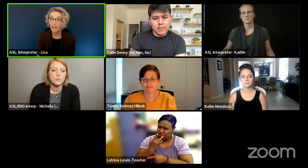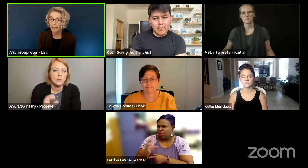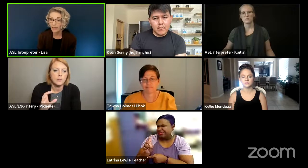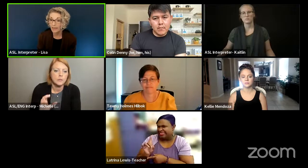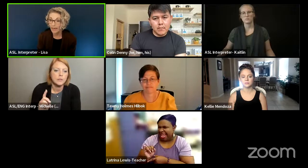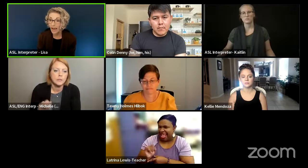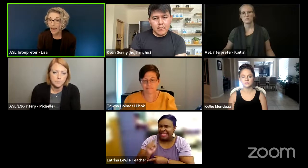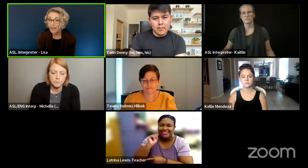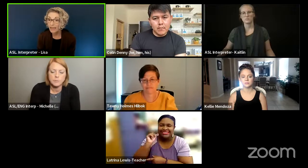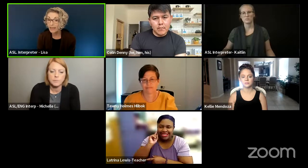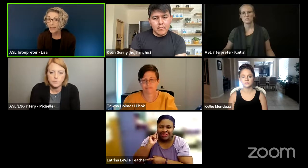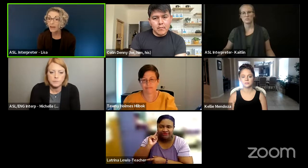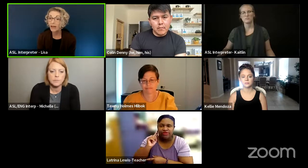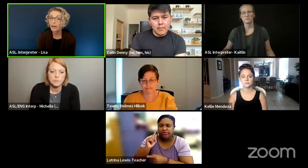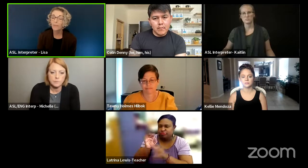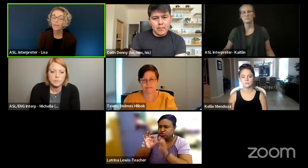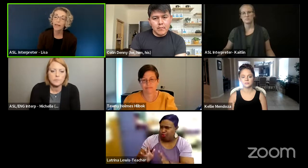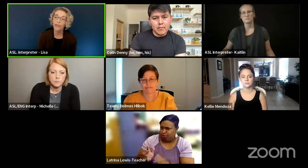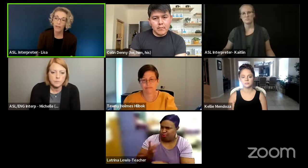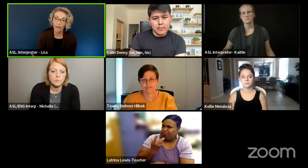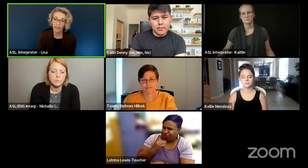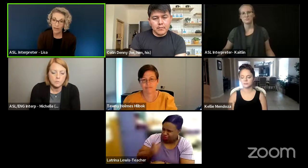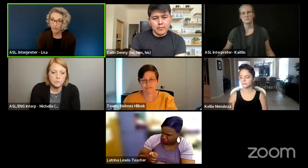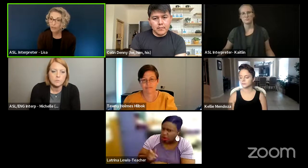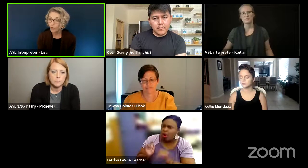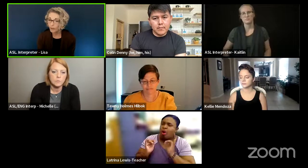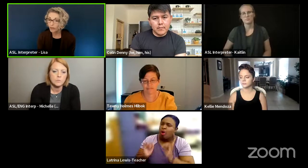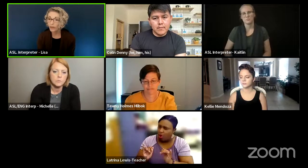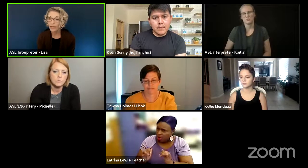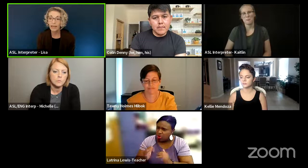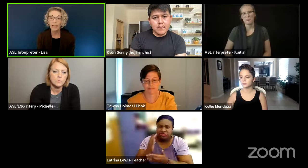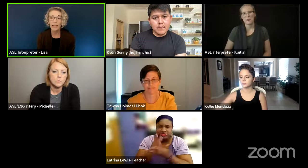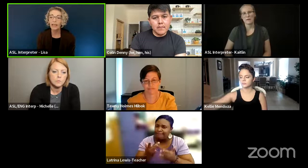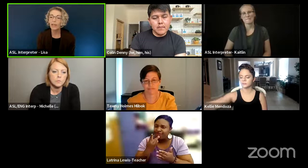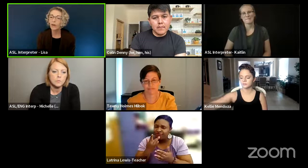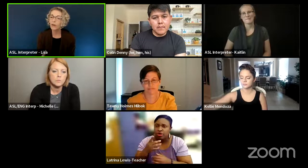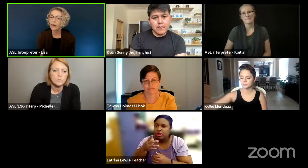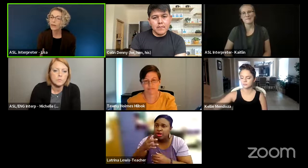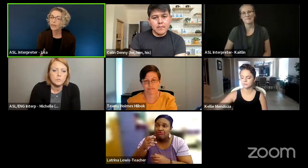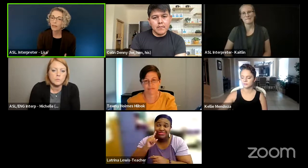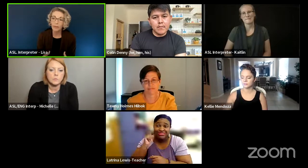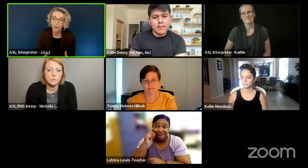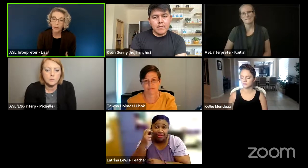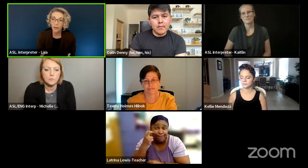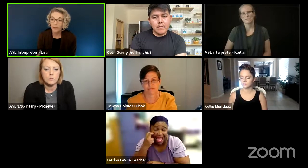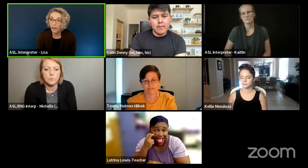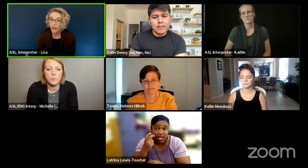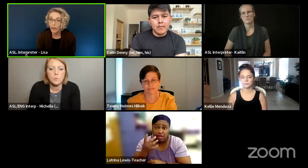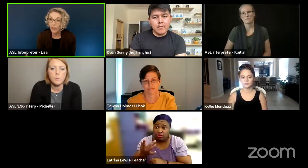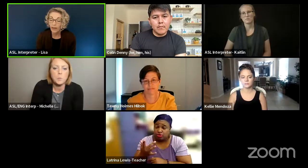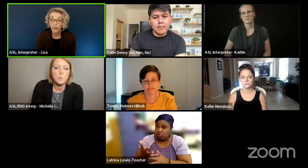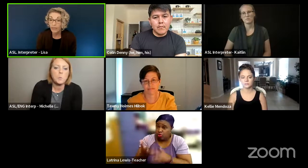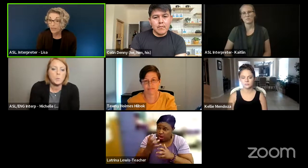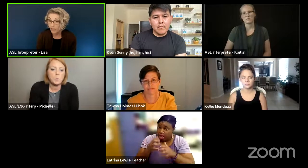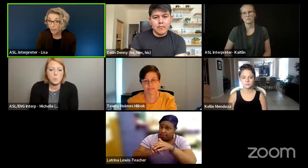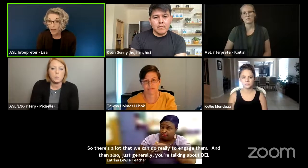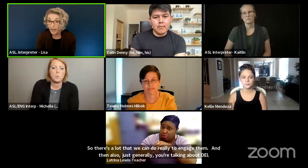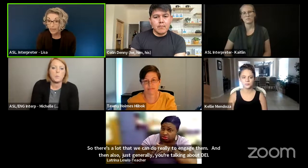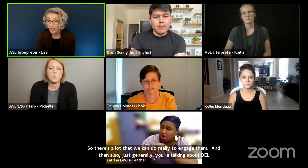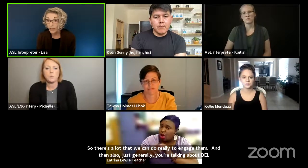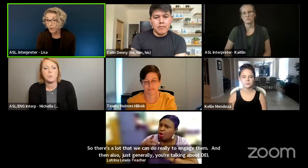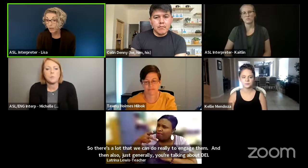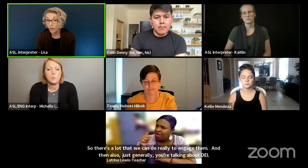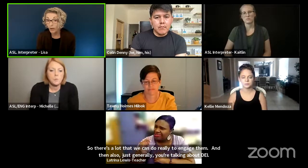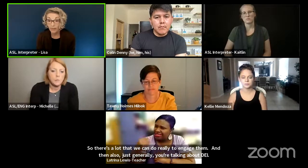prefer CDI in there. So they have a deaf interpreter in. Some people prefer, if it's a